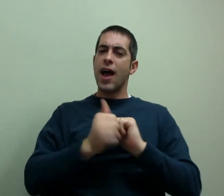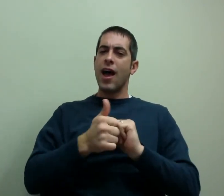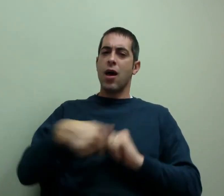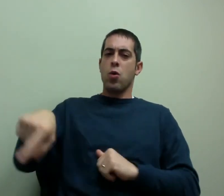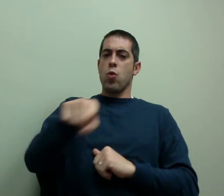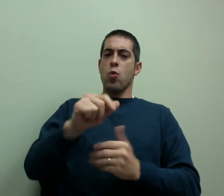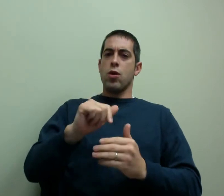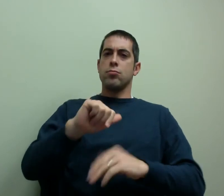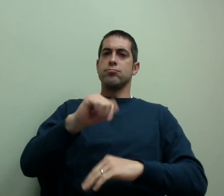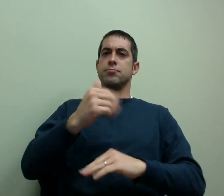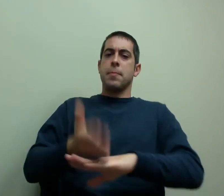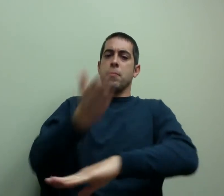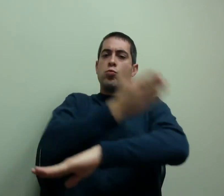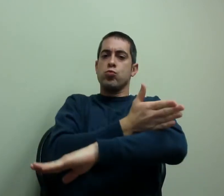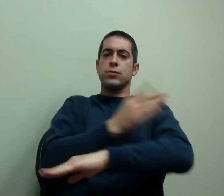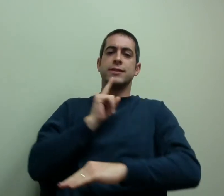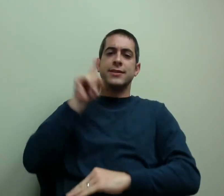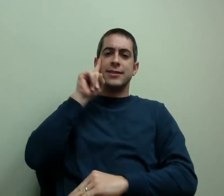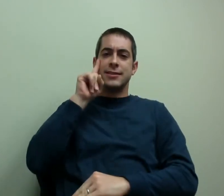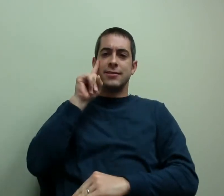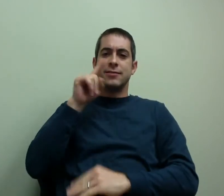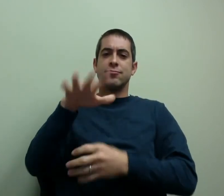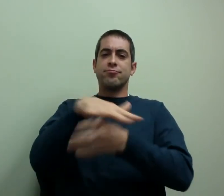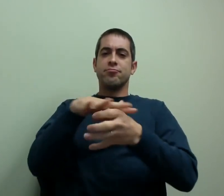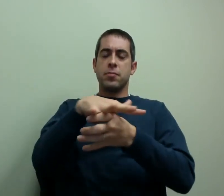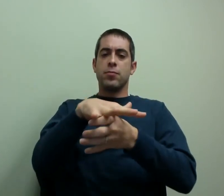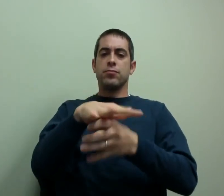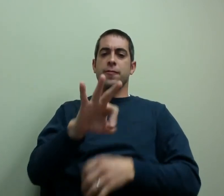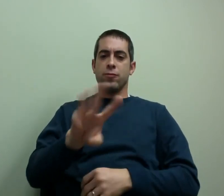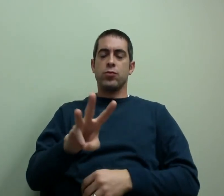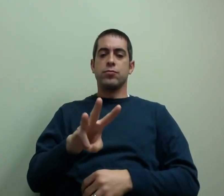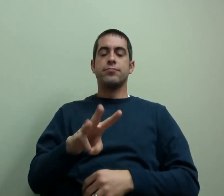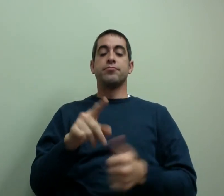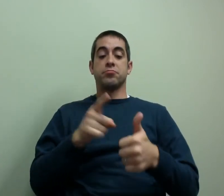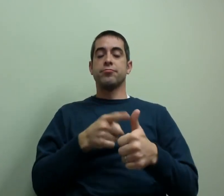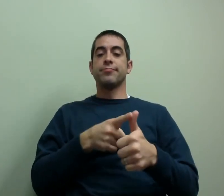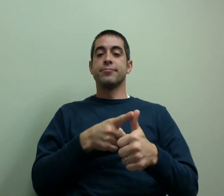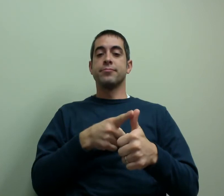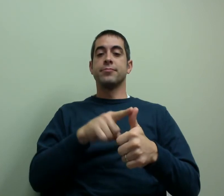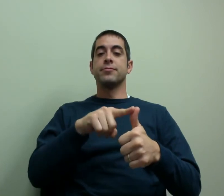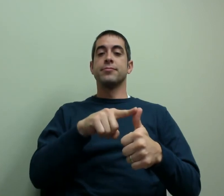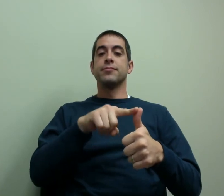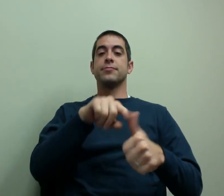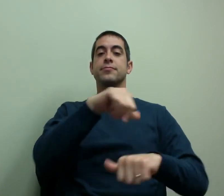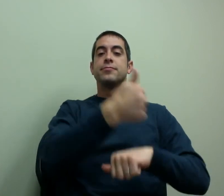1. An interpreter on hand at places of businesses and services centers.